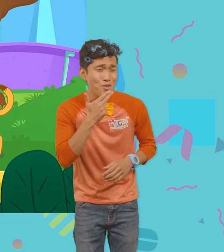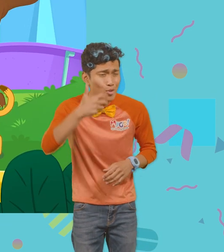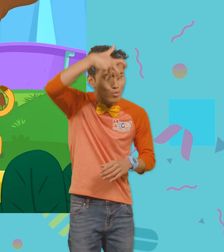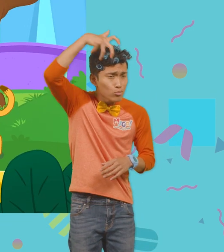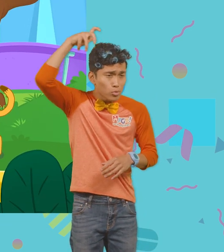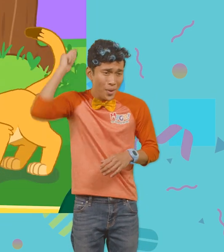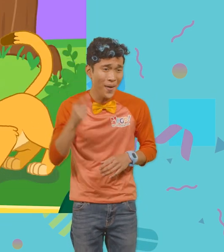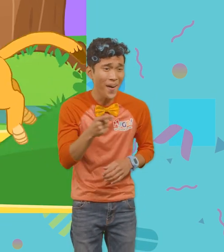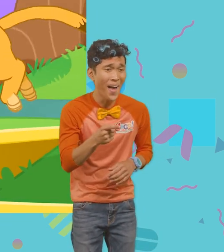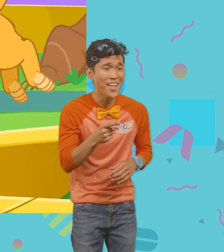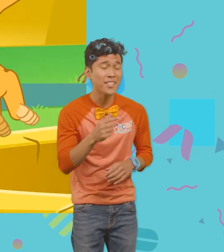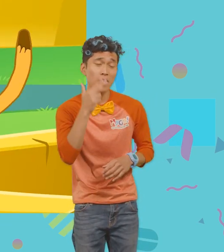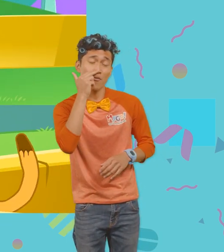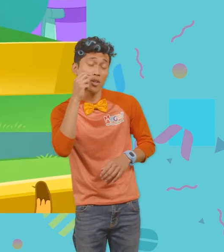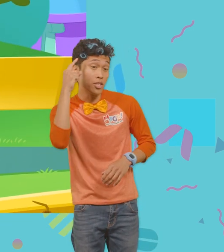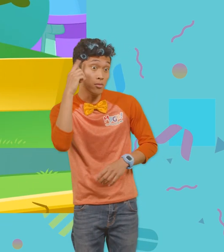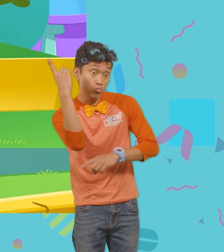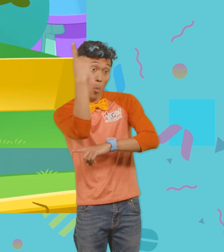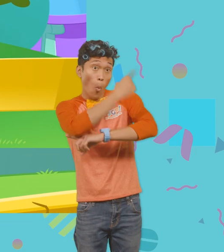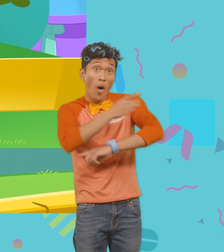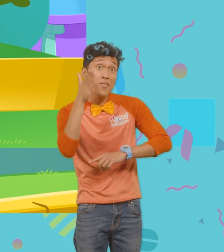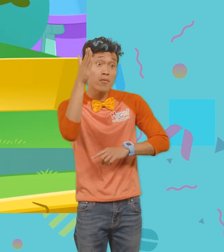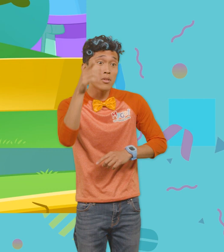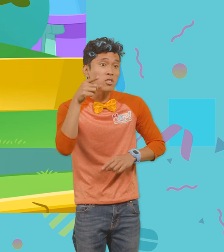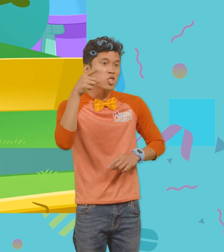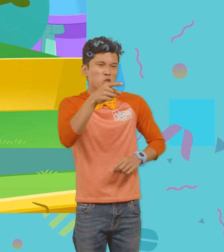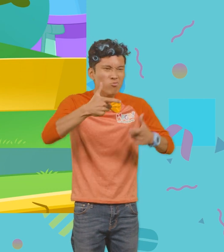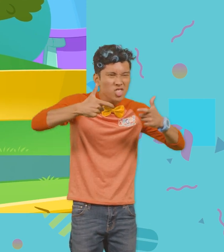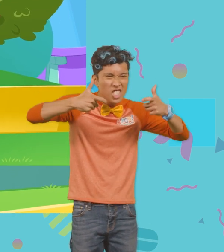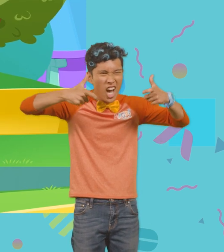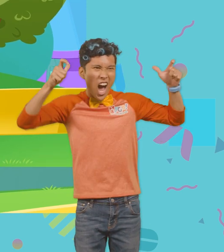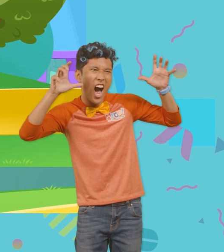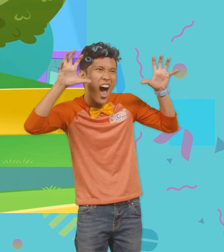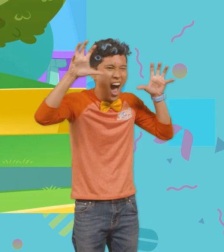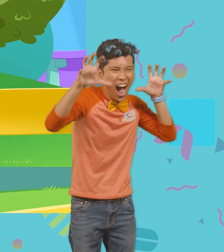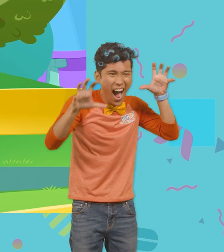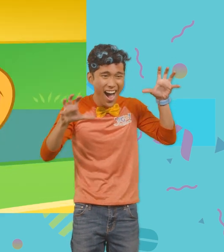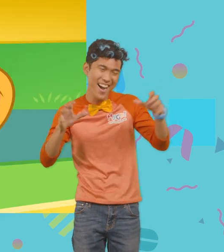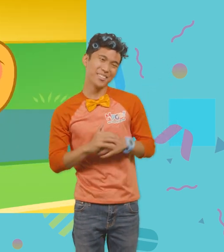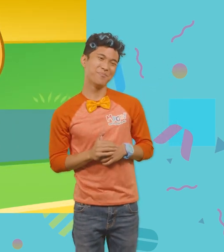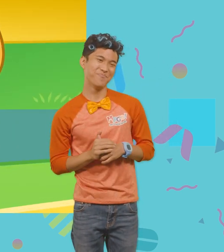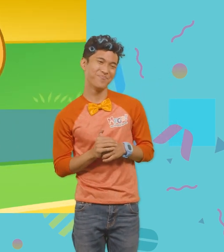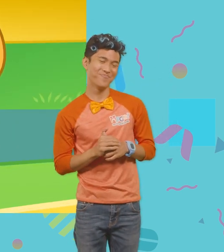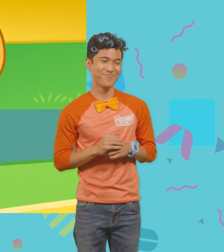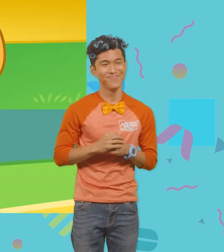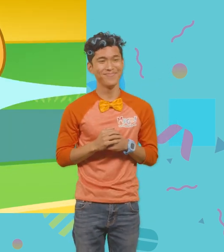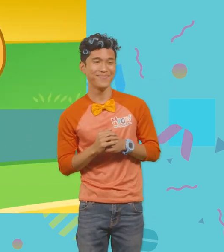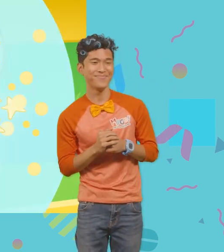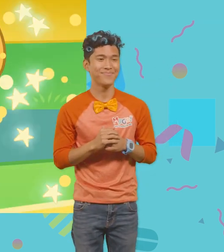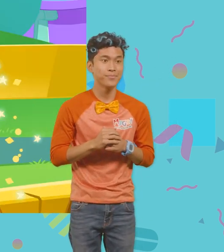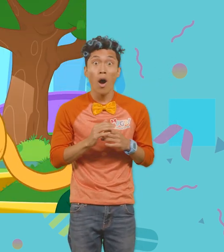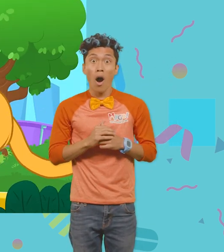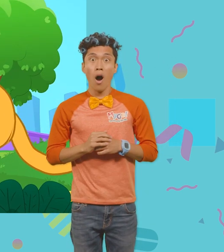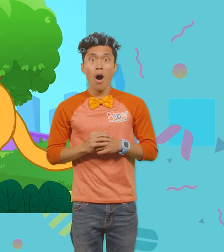Little fella, it's so funny to think that one day you will be big and scary.